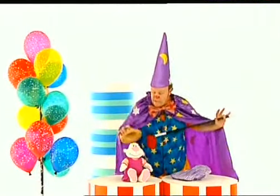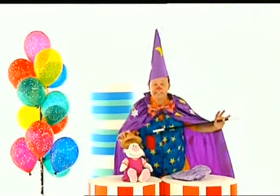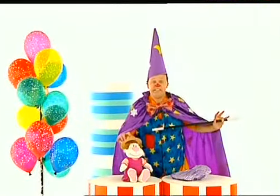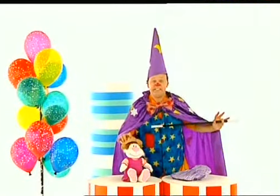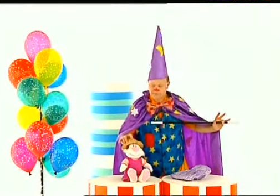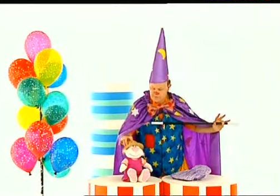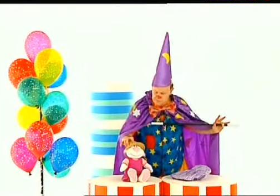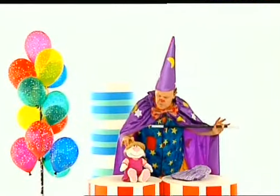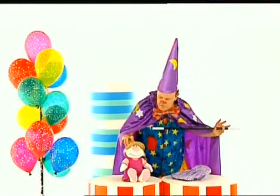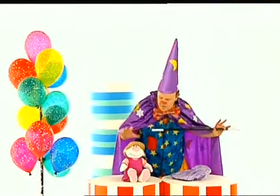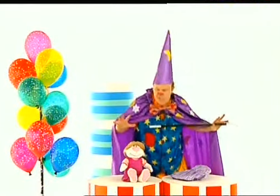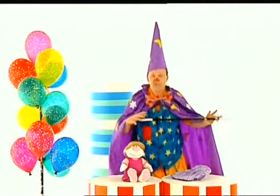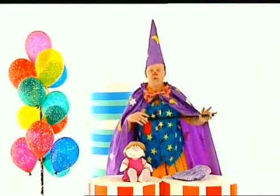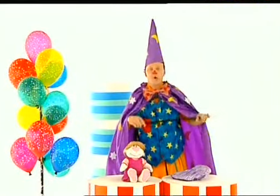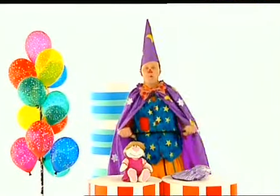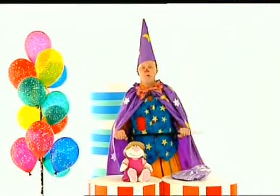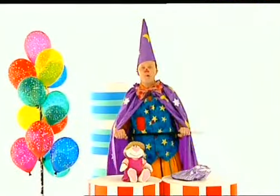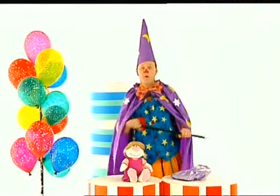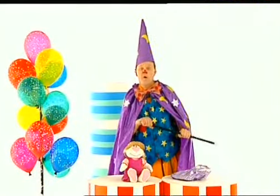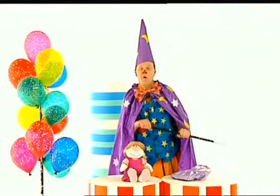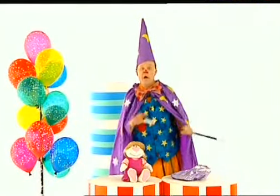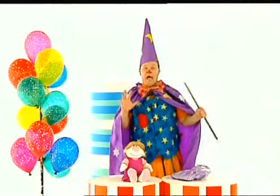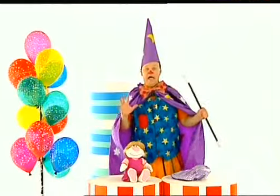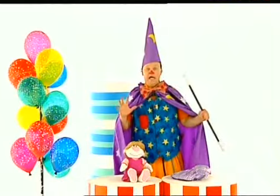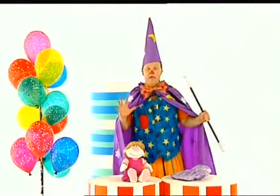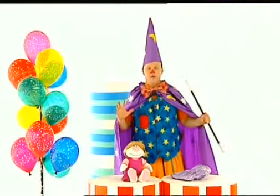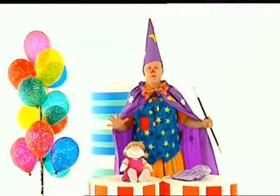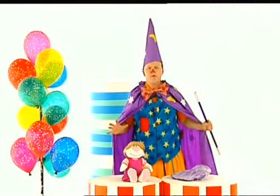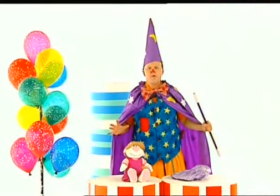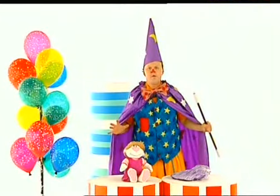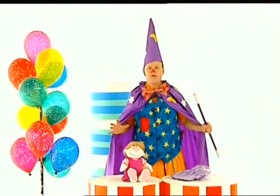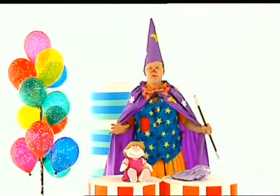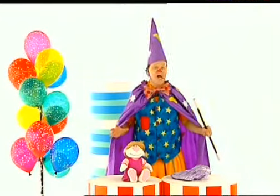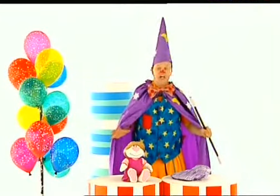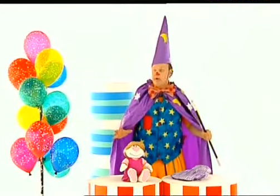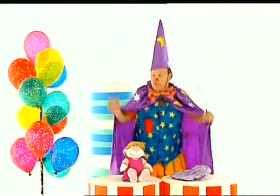Oh no, Mr. Tumble, the rabbit's ears have magicked onto Grandad Tumble.